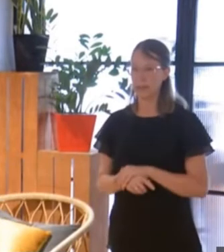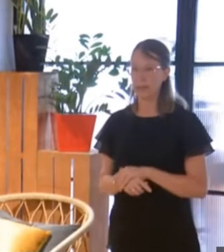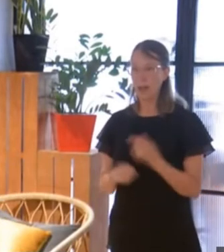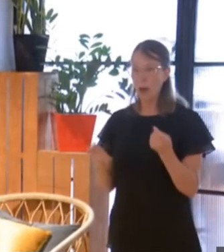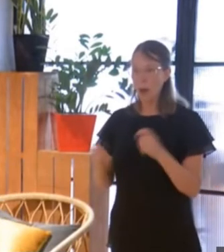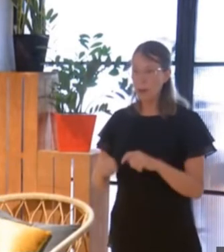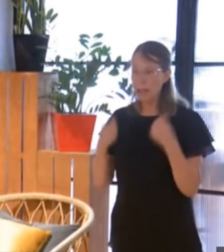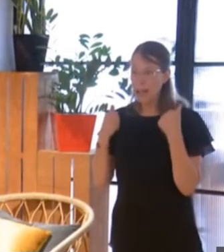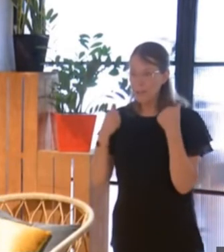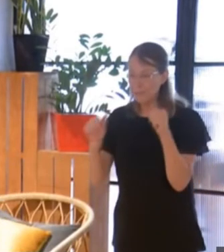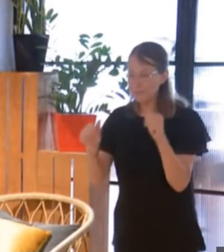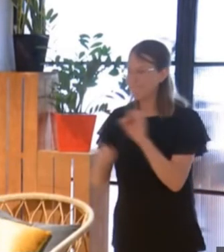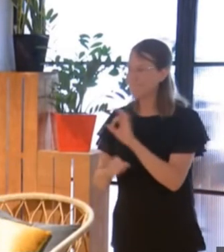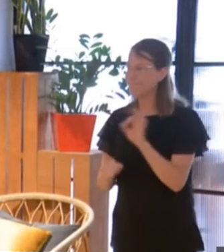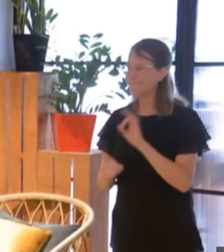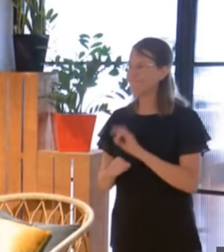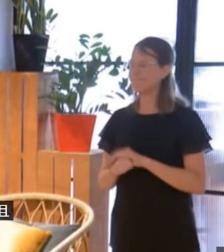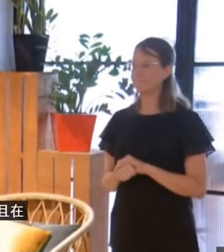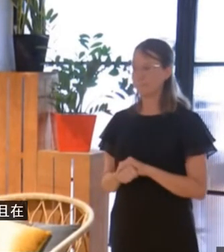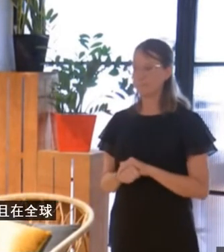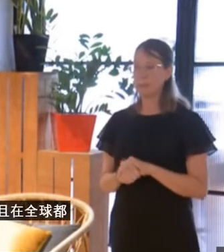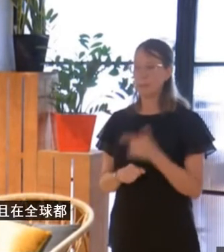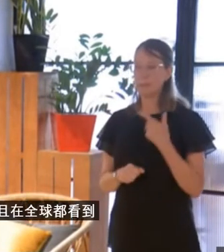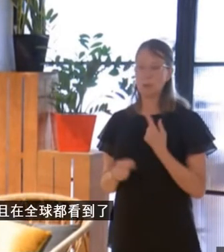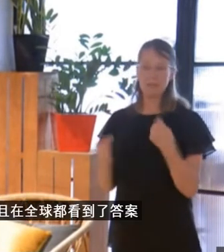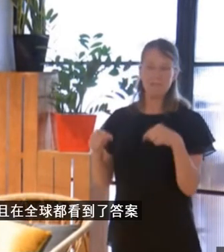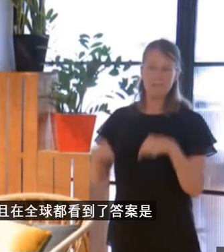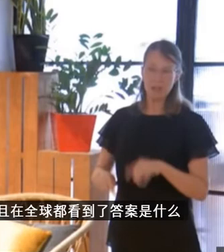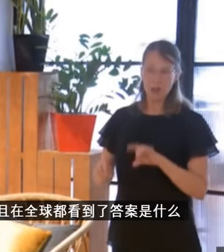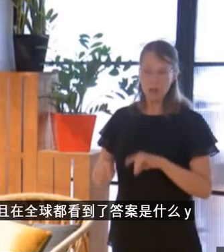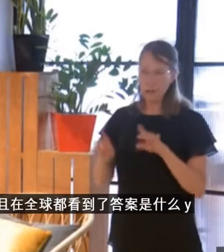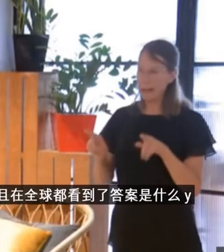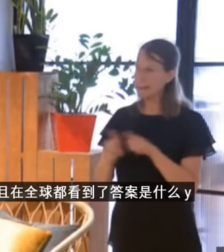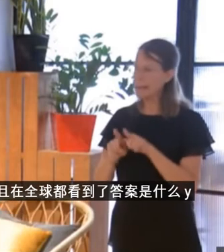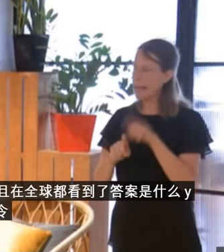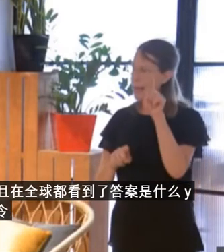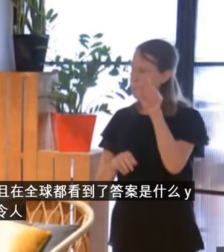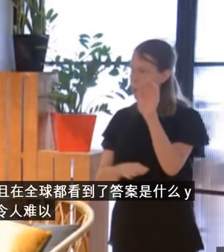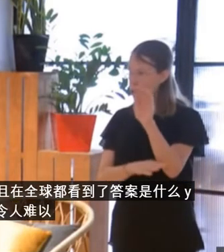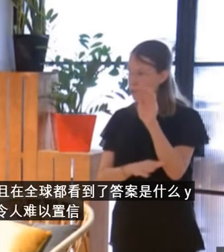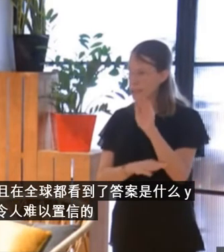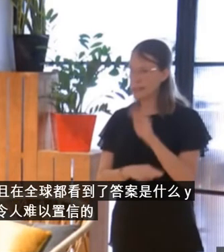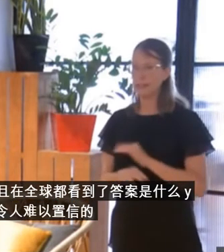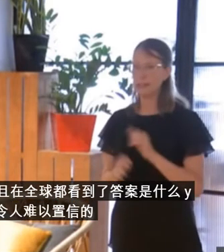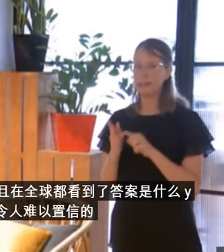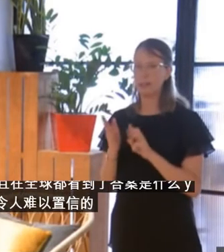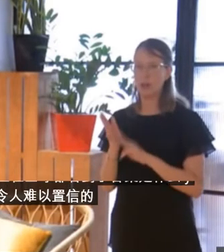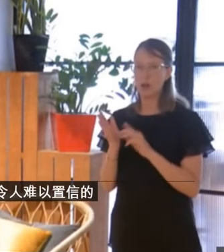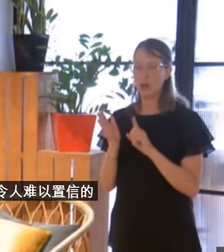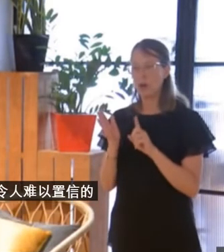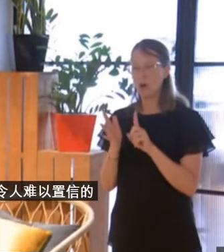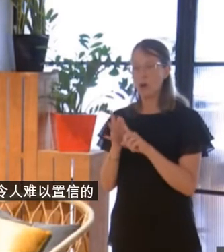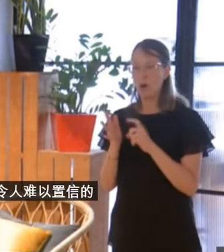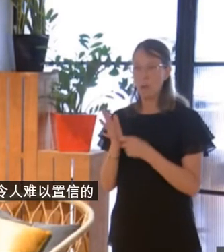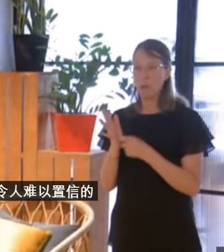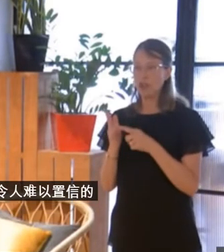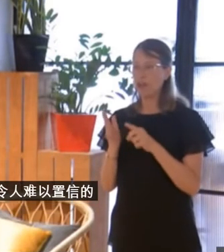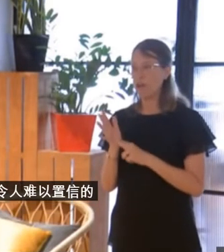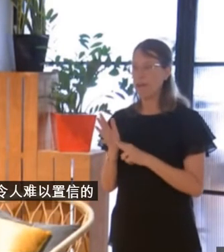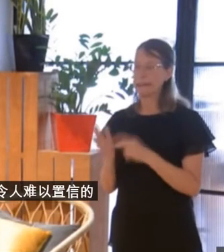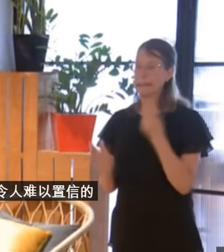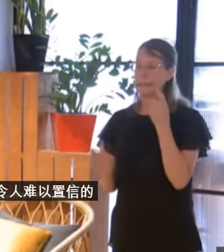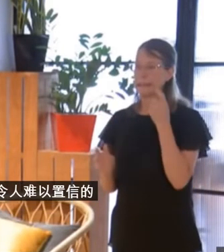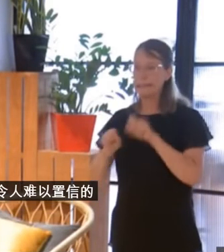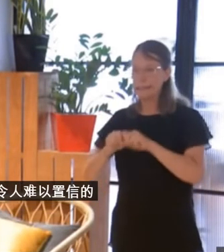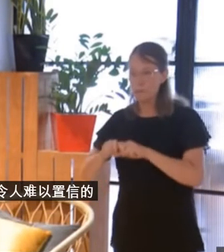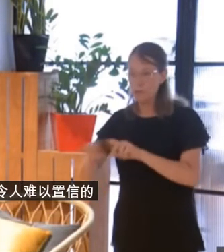What was the answer? As we've seen, not just in Australia, but globally, the Omicron variant was incredibly contagious. What